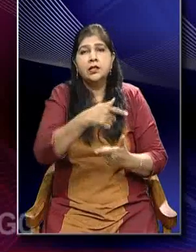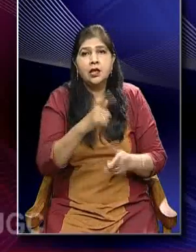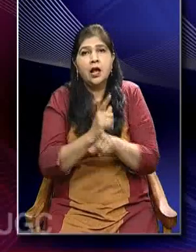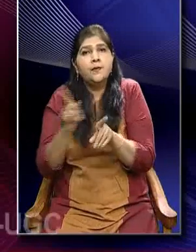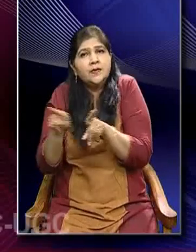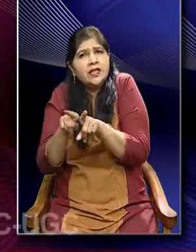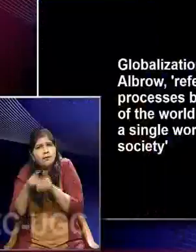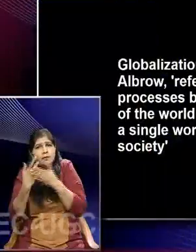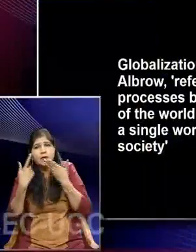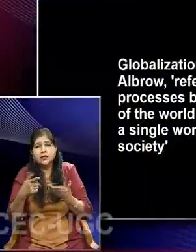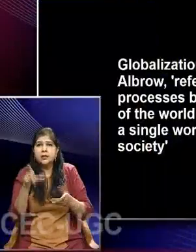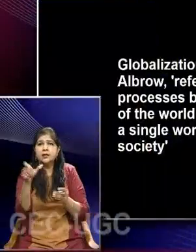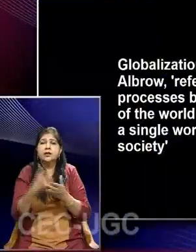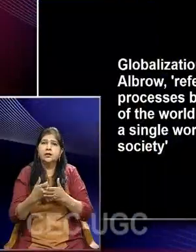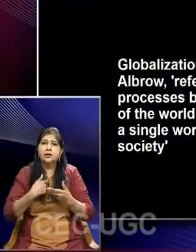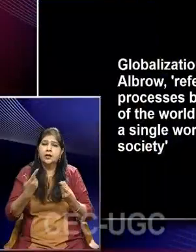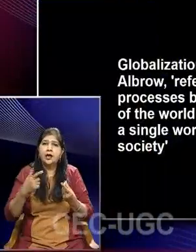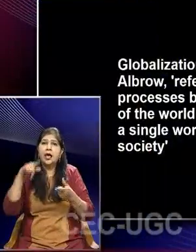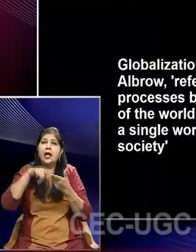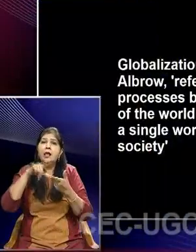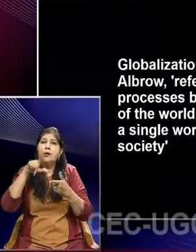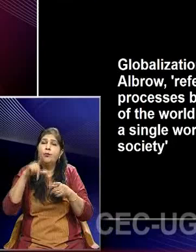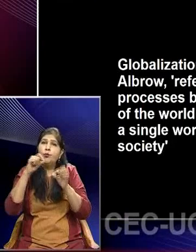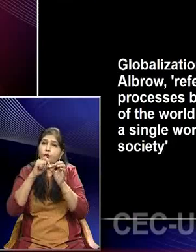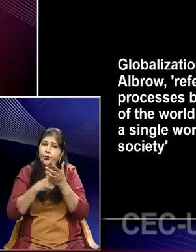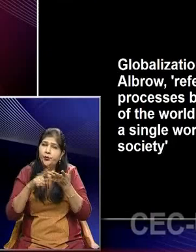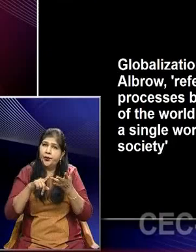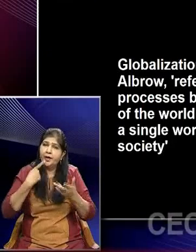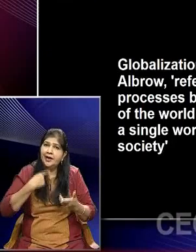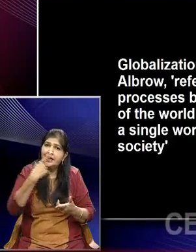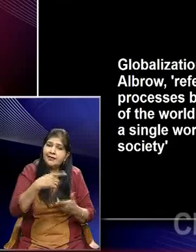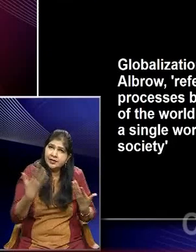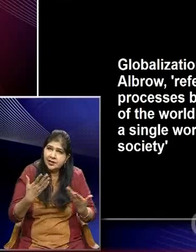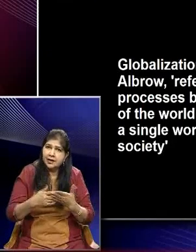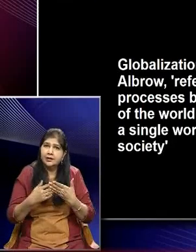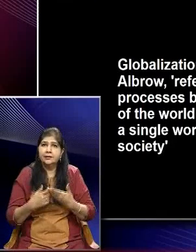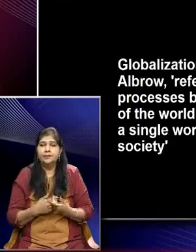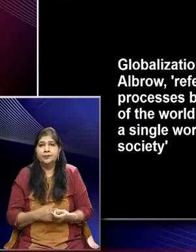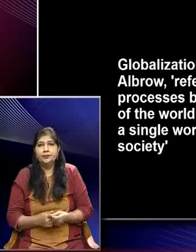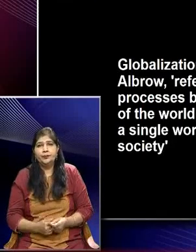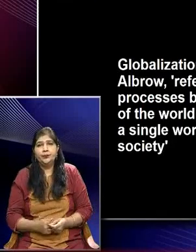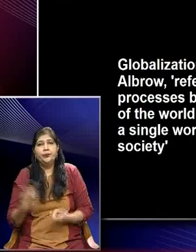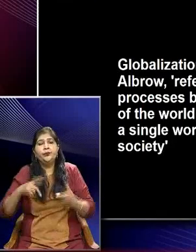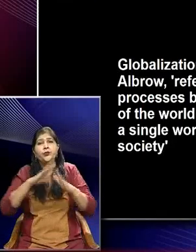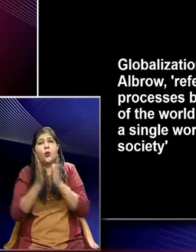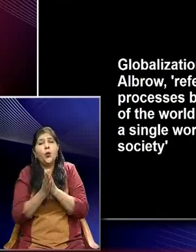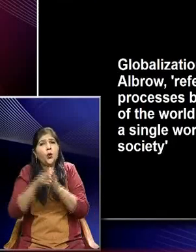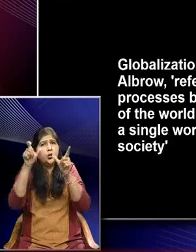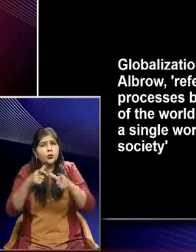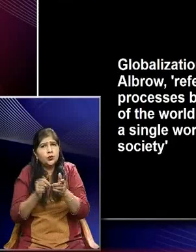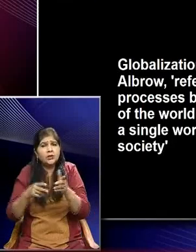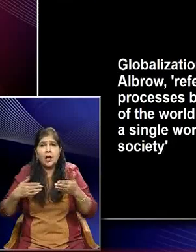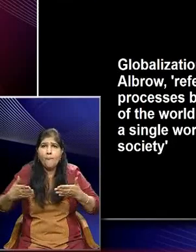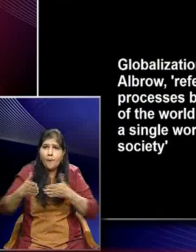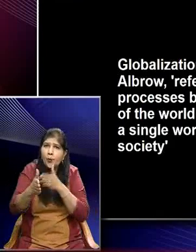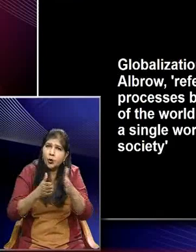Globalization, according to Albro, it refers to all those